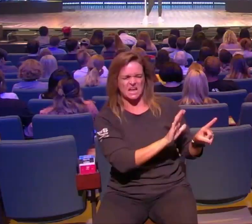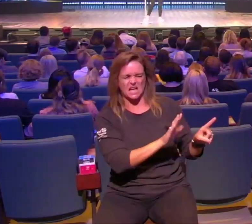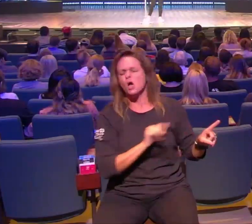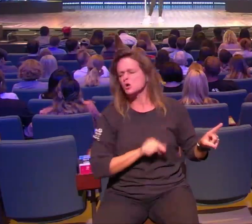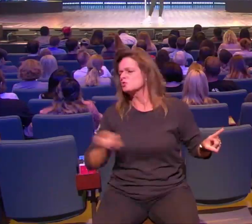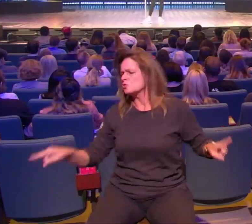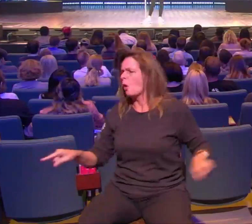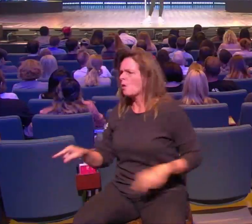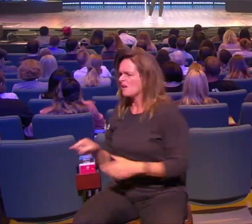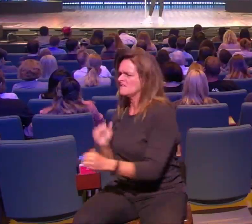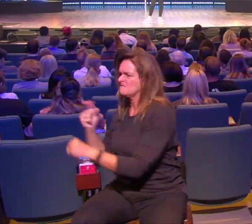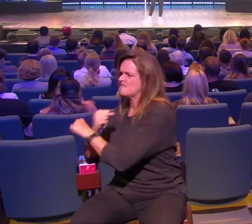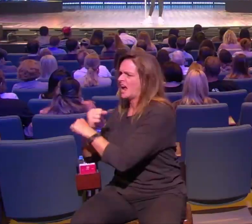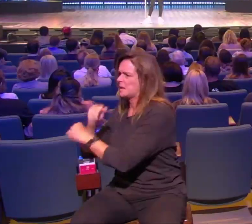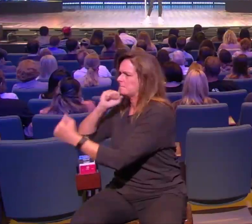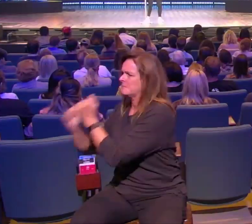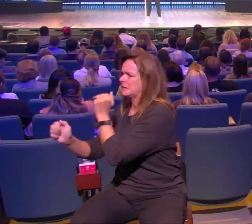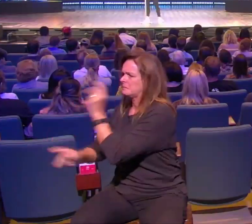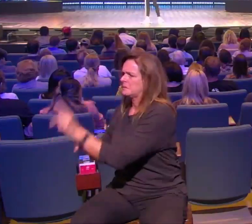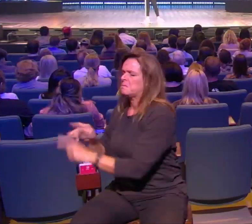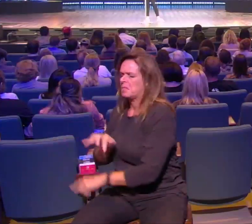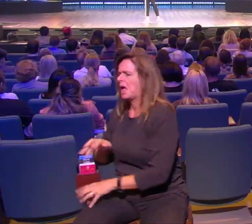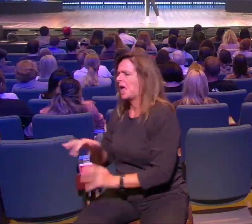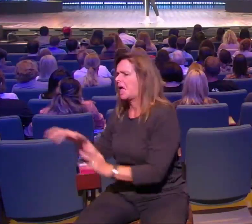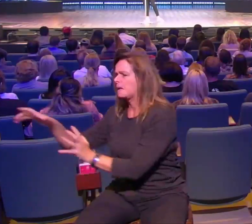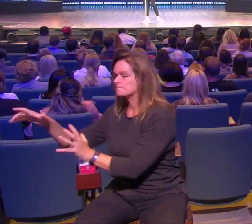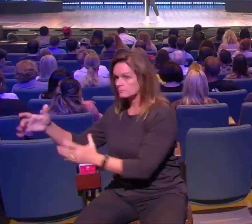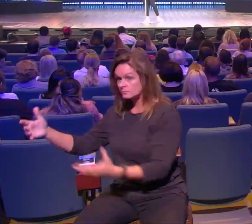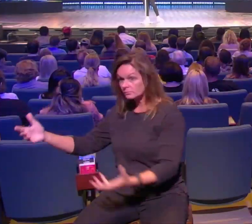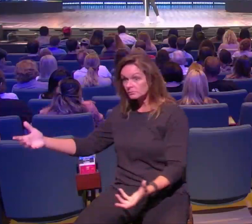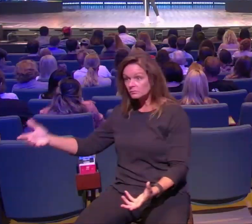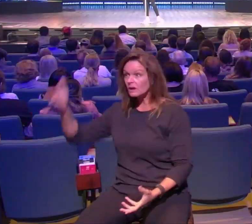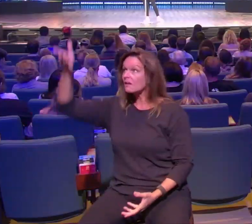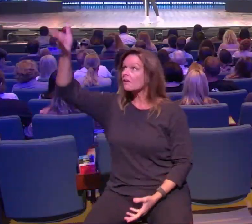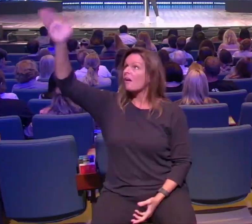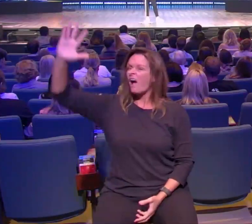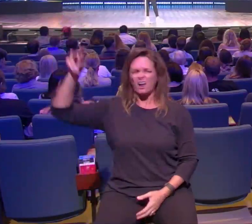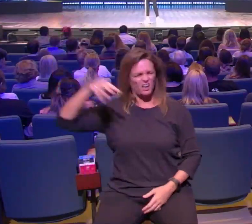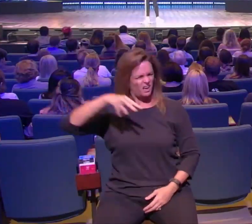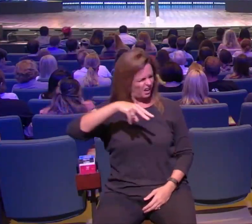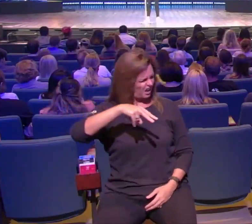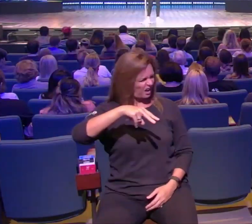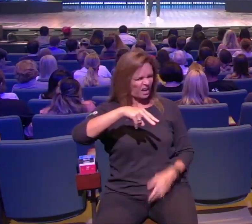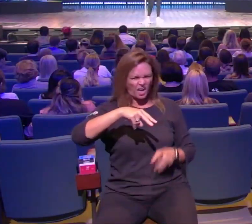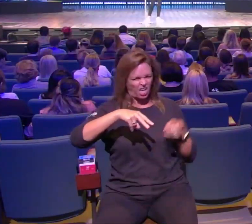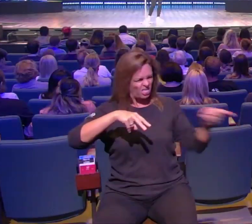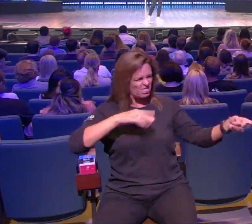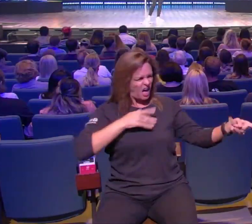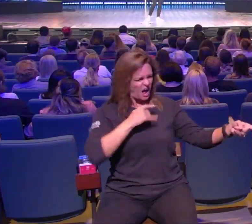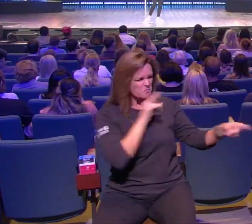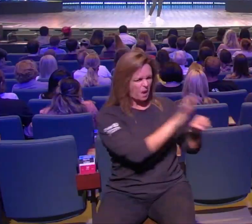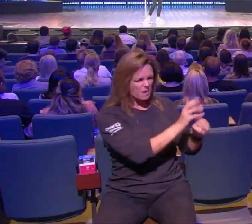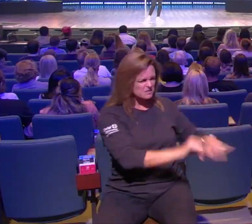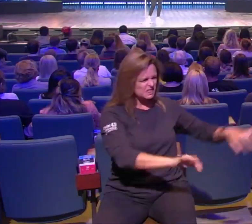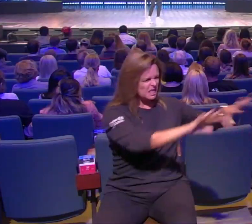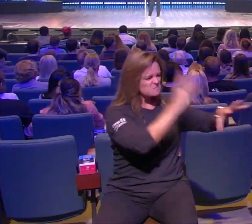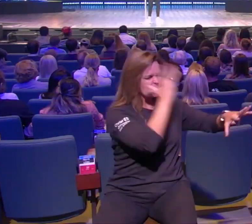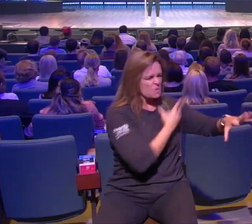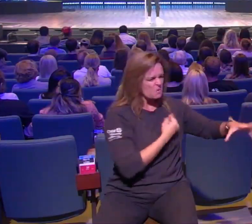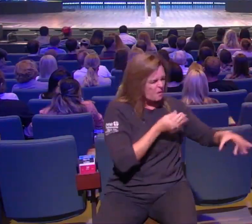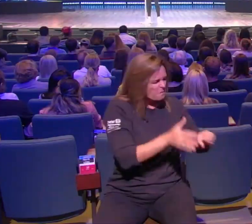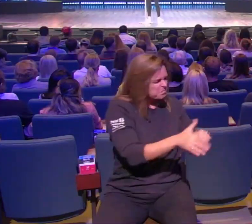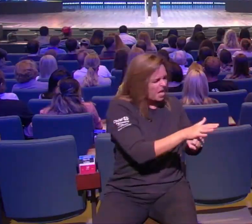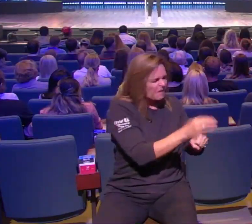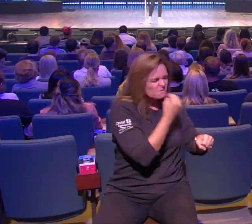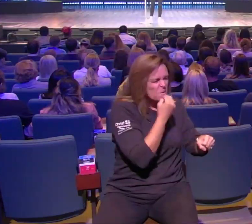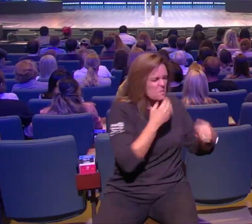generation isn't gonna work with me, then I'm gonna wait for the next one that will. And this is where we pick up the story. See,